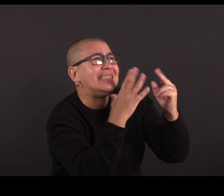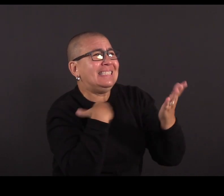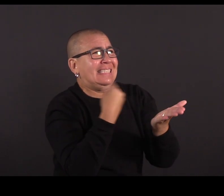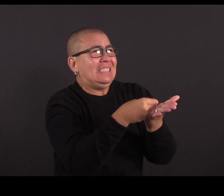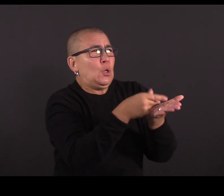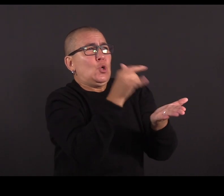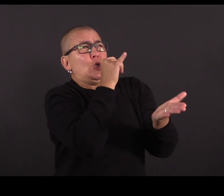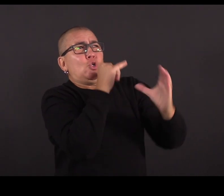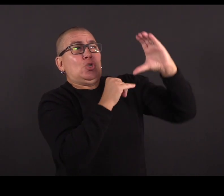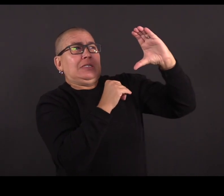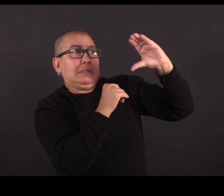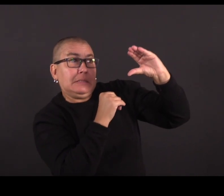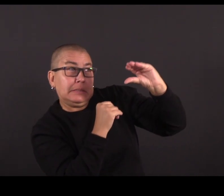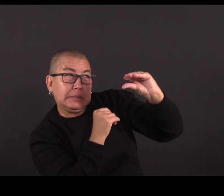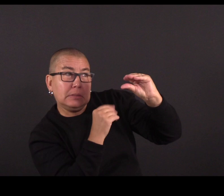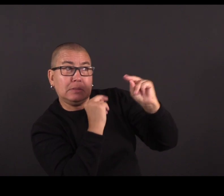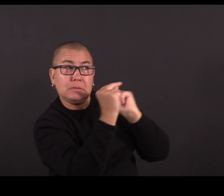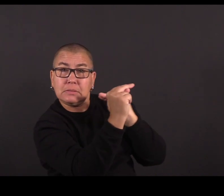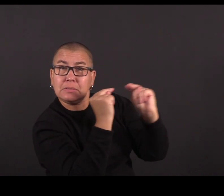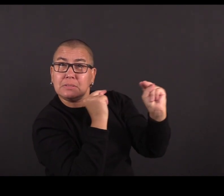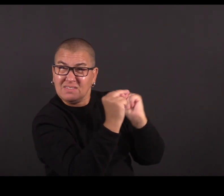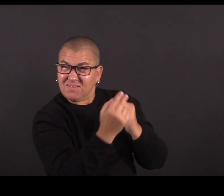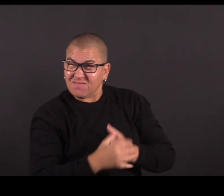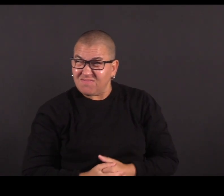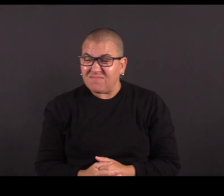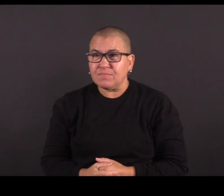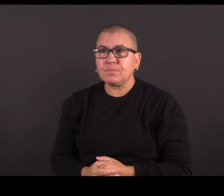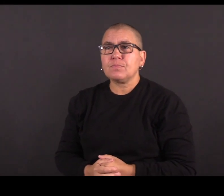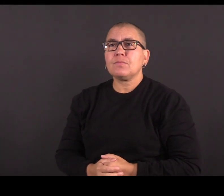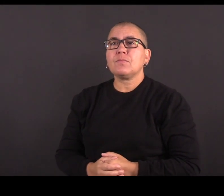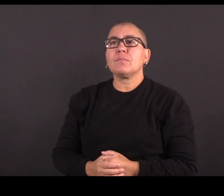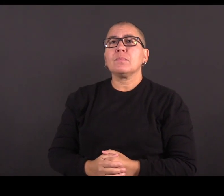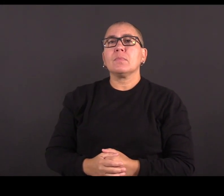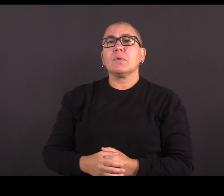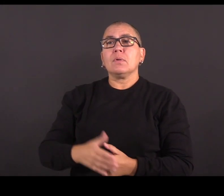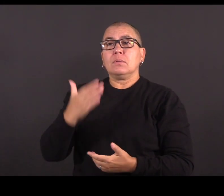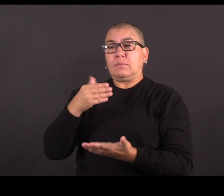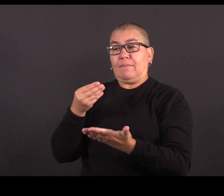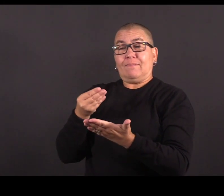A third component is financial assistance.